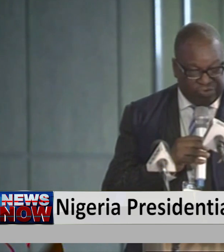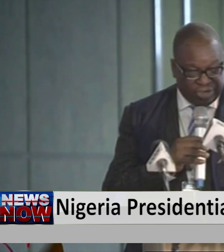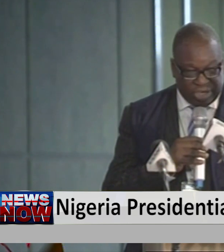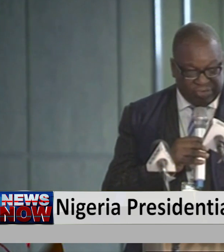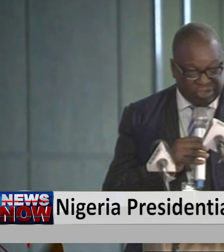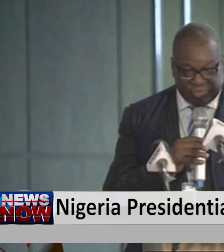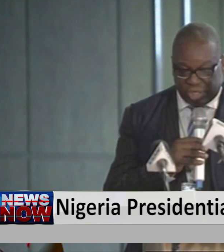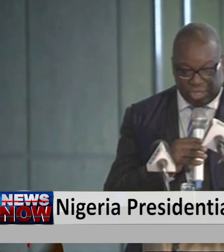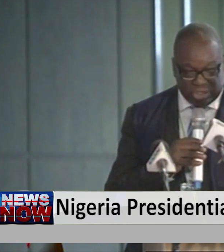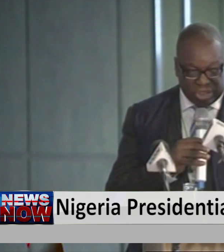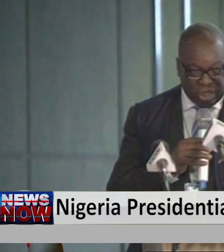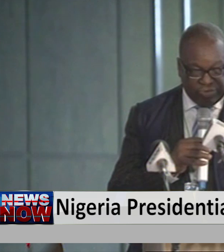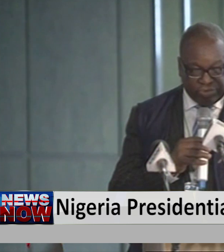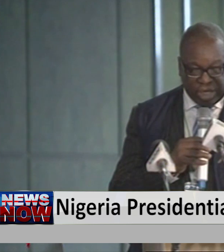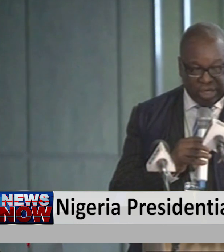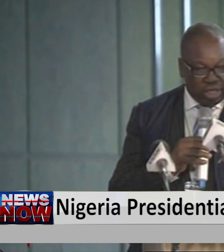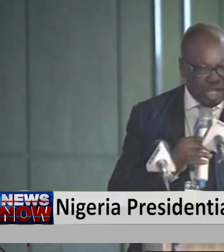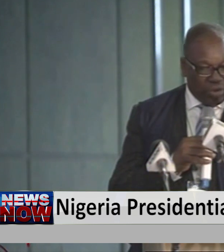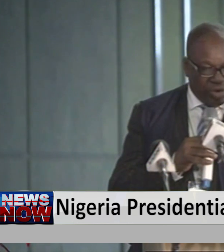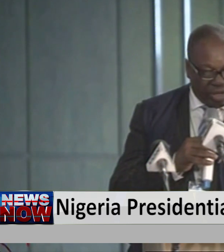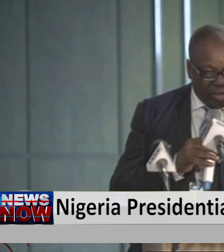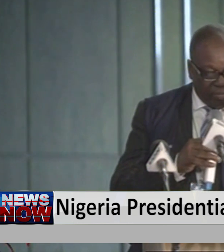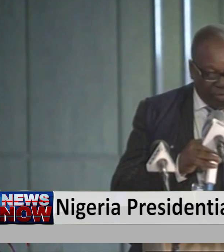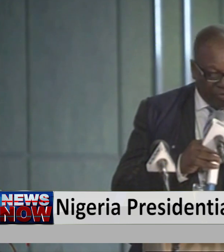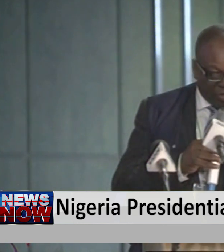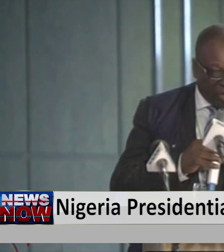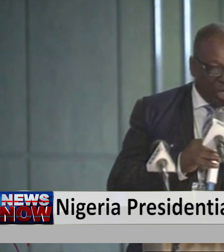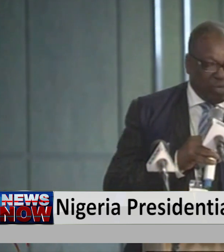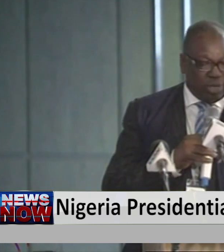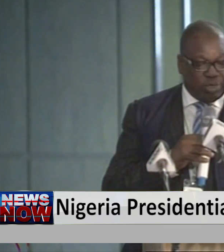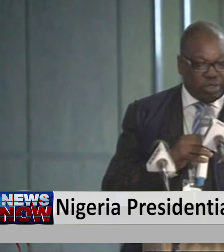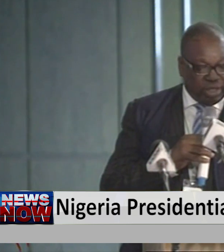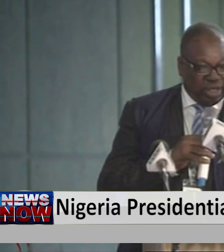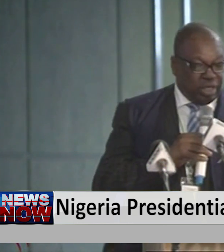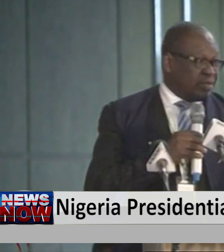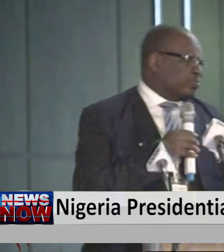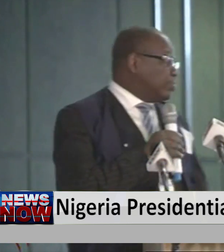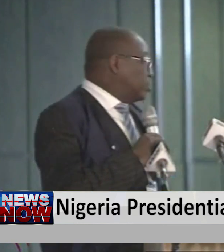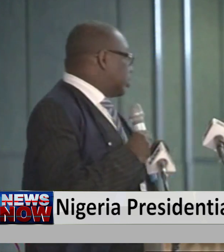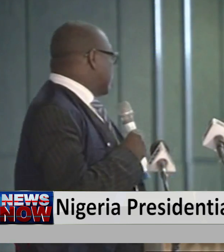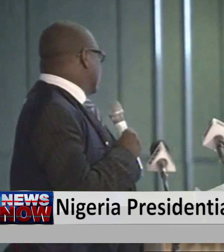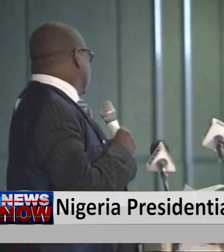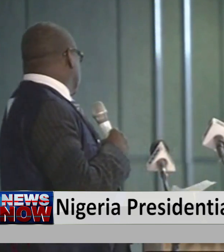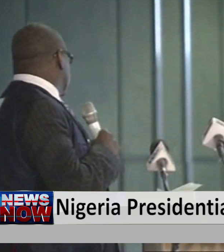of the Federal University of Technology, FUTA, Akure. Professor Daramola, please.